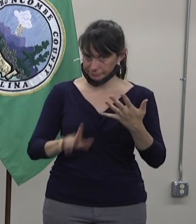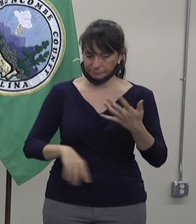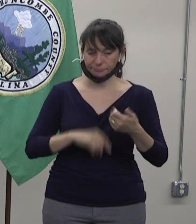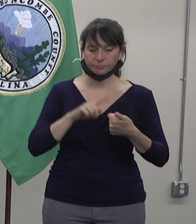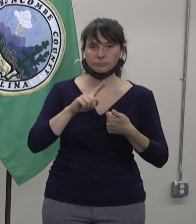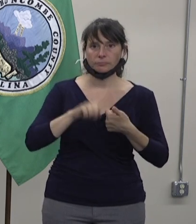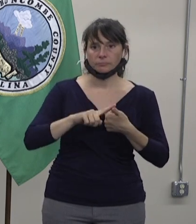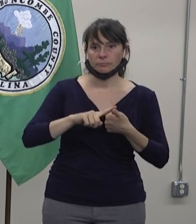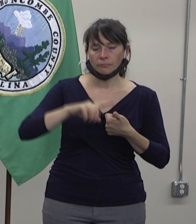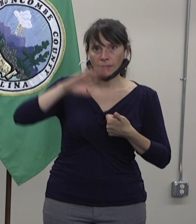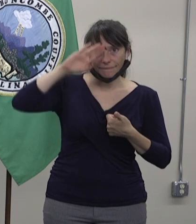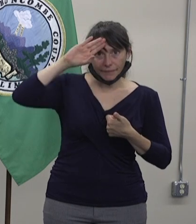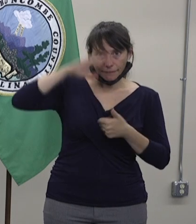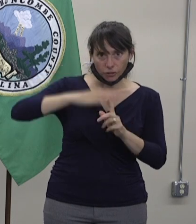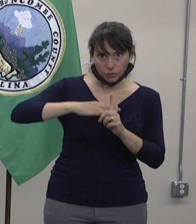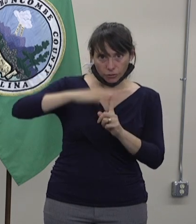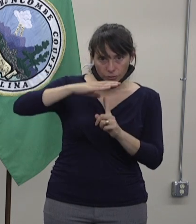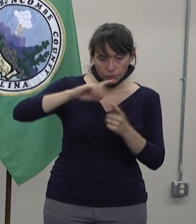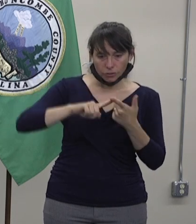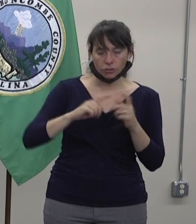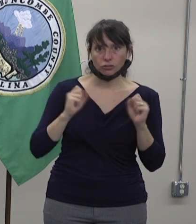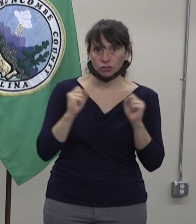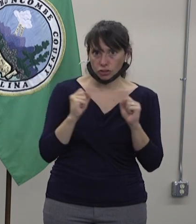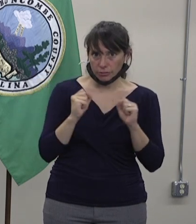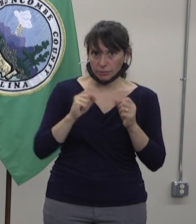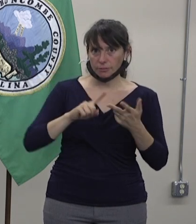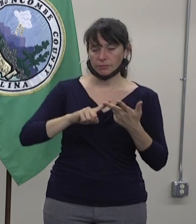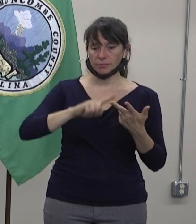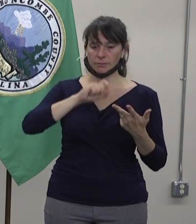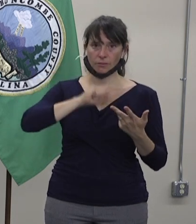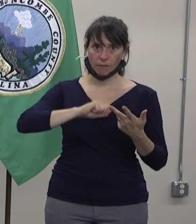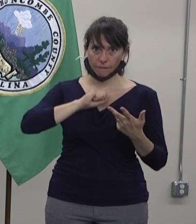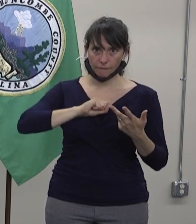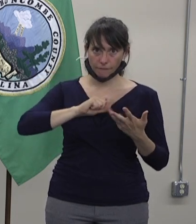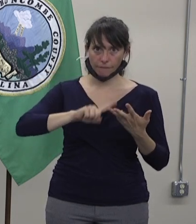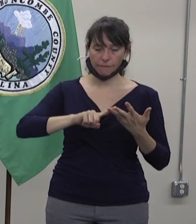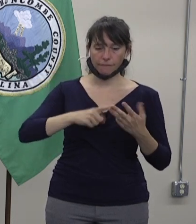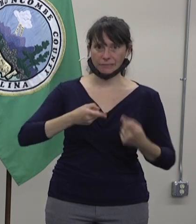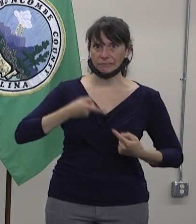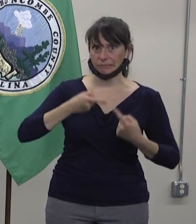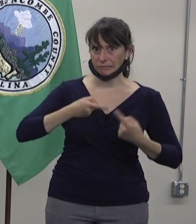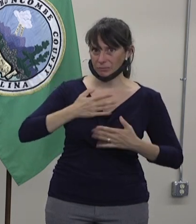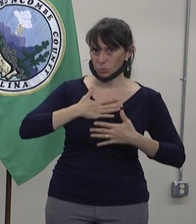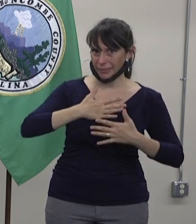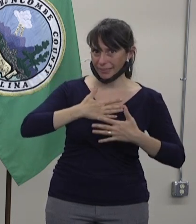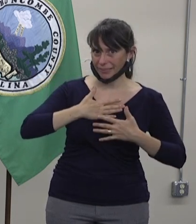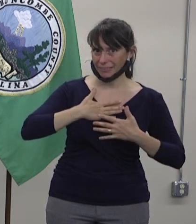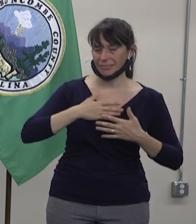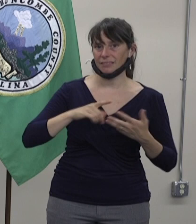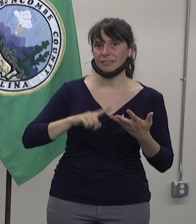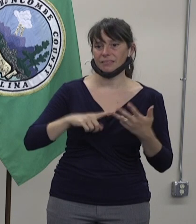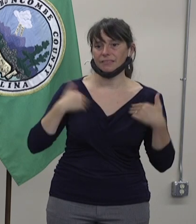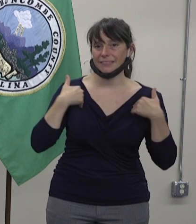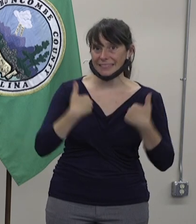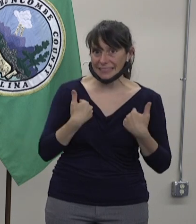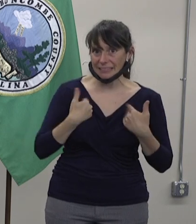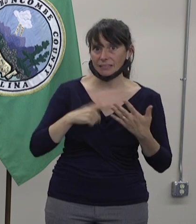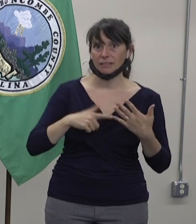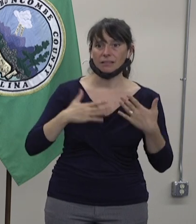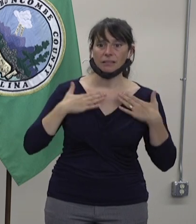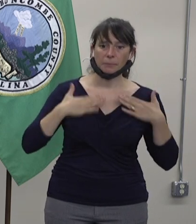including fever, chills, cough, shortness of breath, fatigue, muscle or body